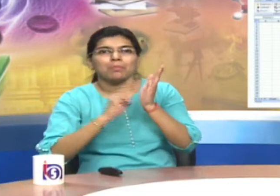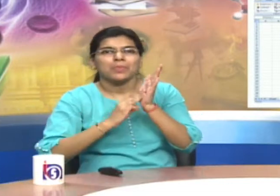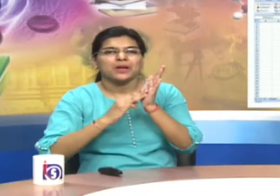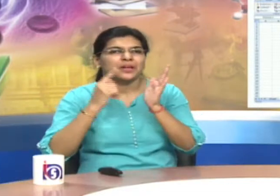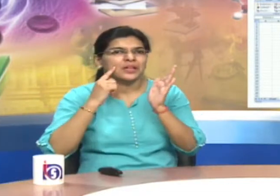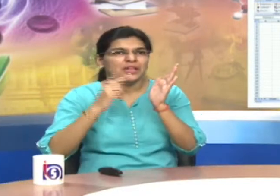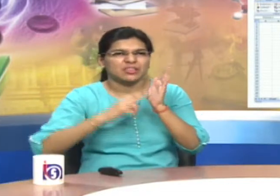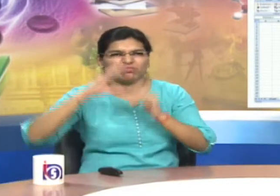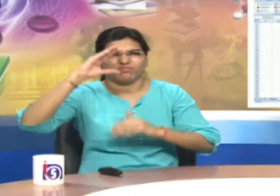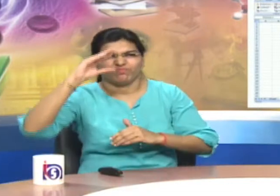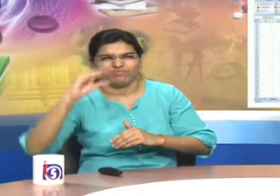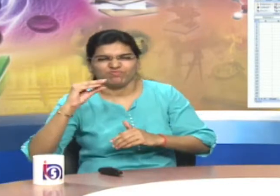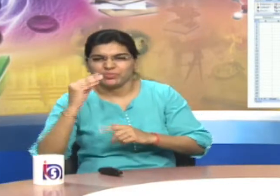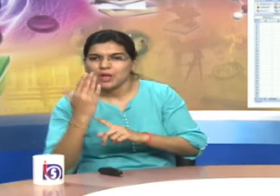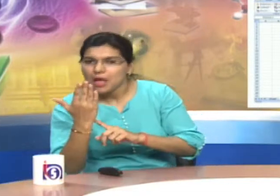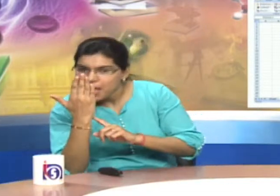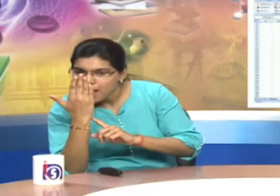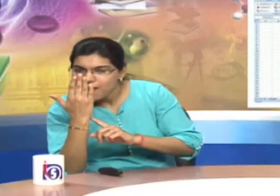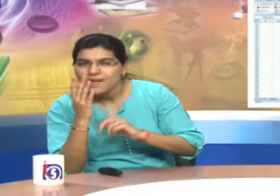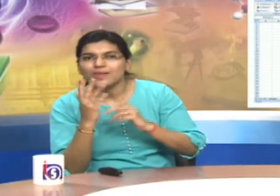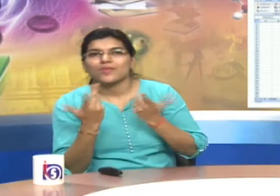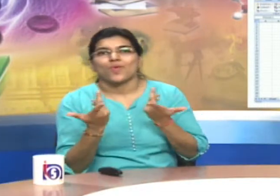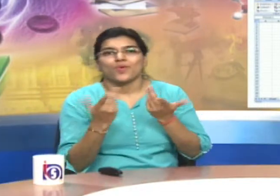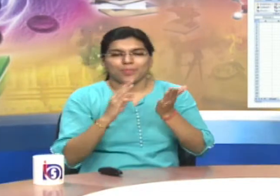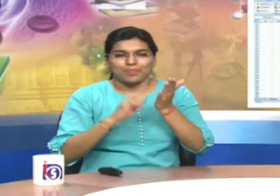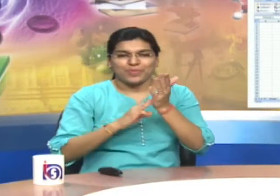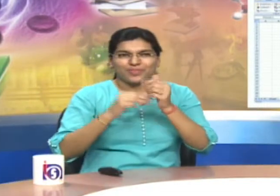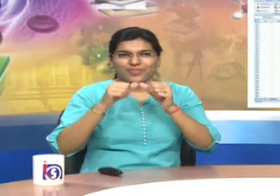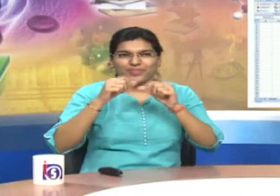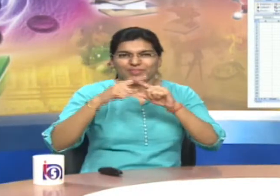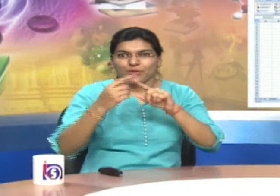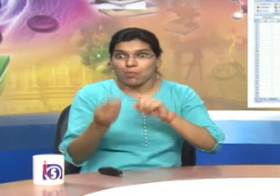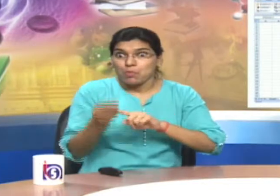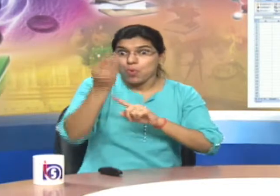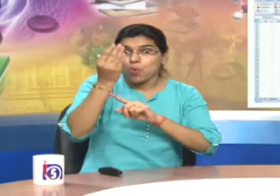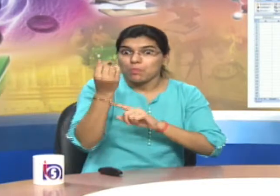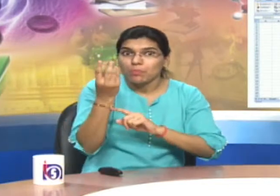marks, and you want to find the minimum marks, who got